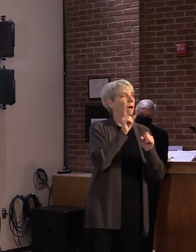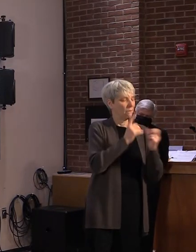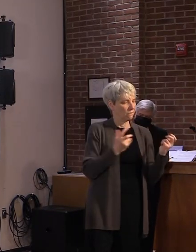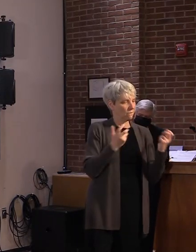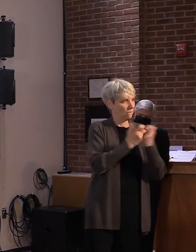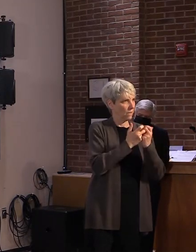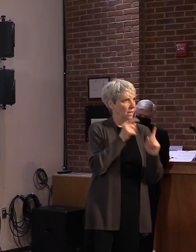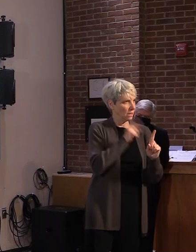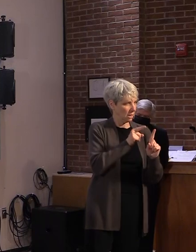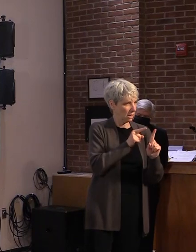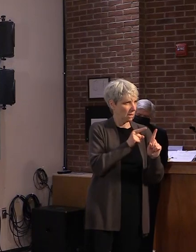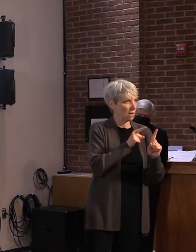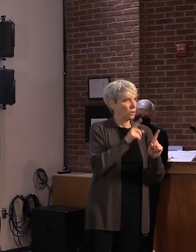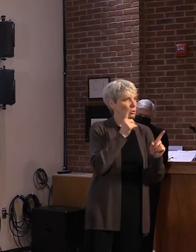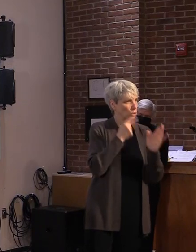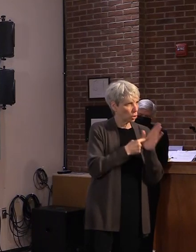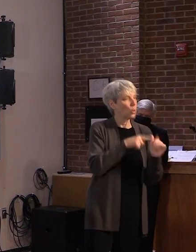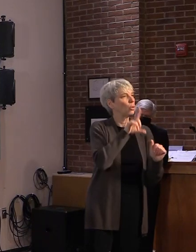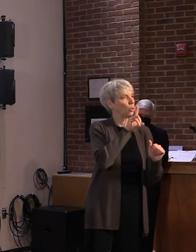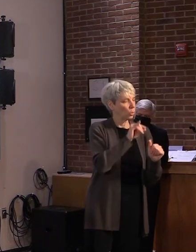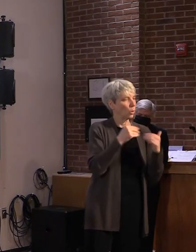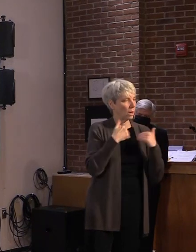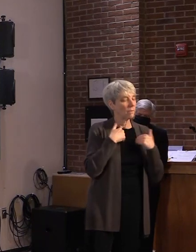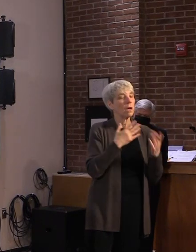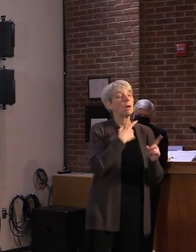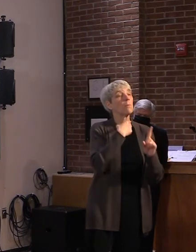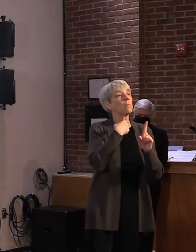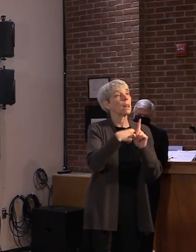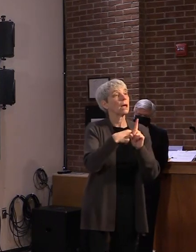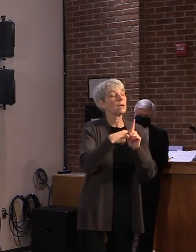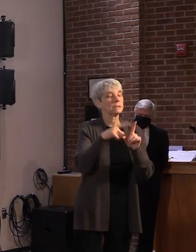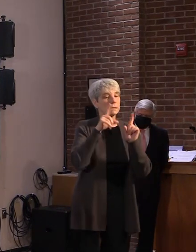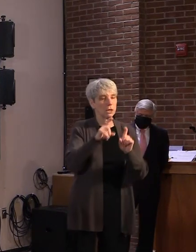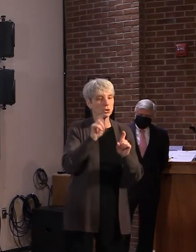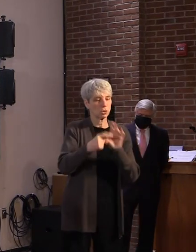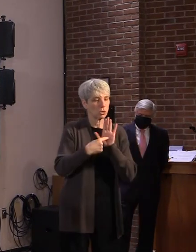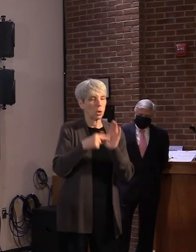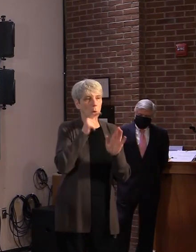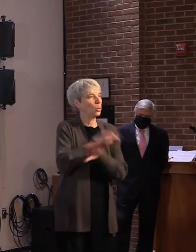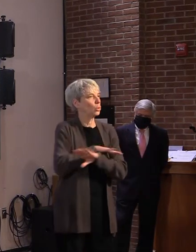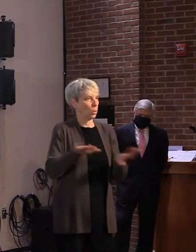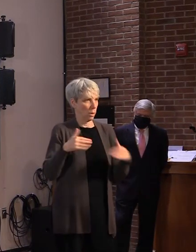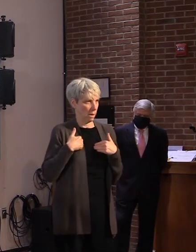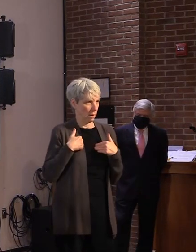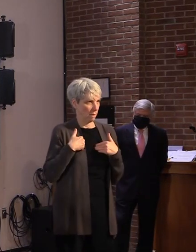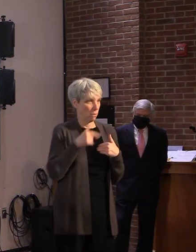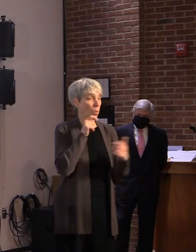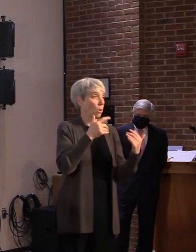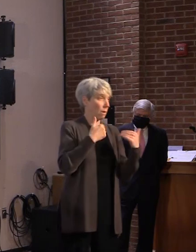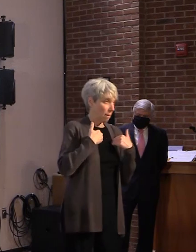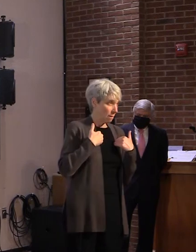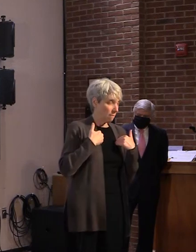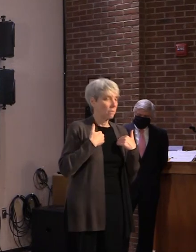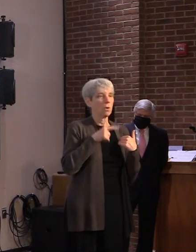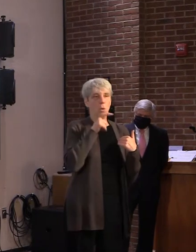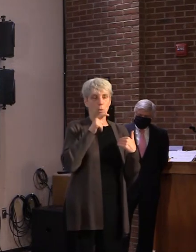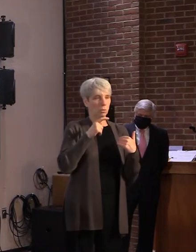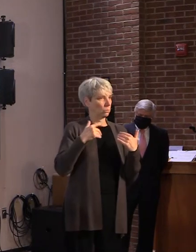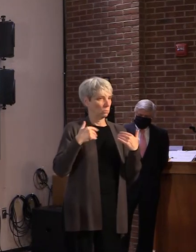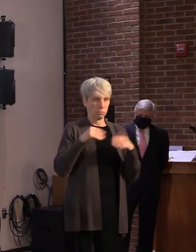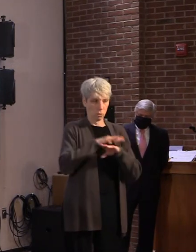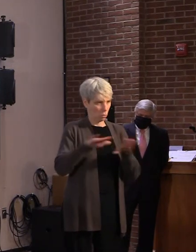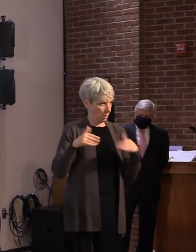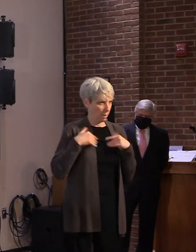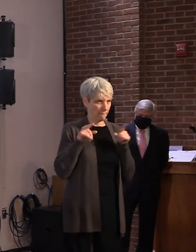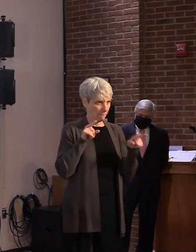sufficient specificity, which is the ability of a test to correctly identify those who don't have the disease. And they have to